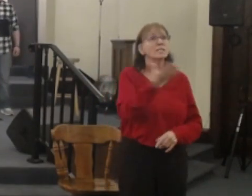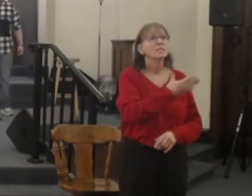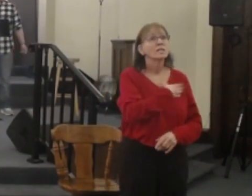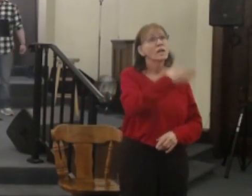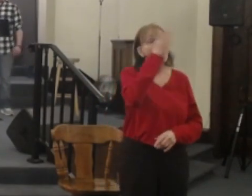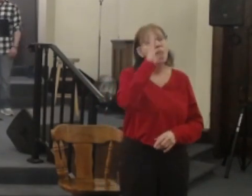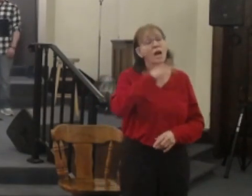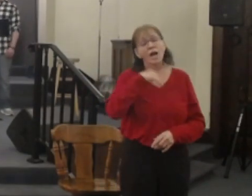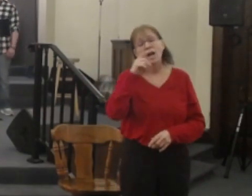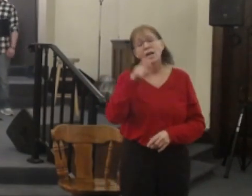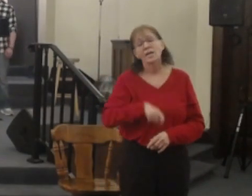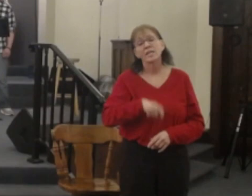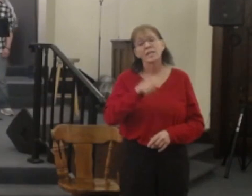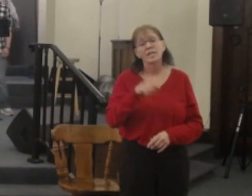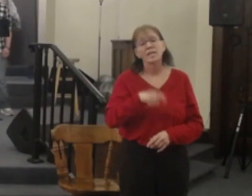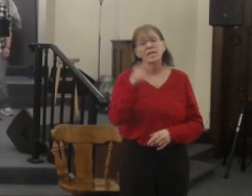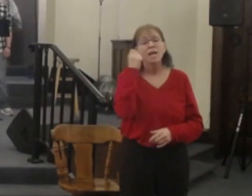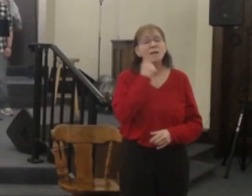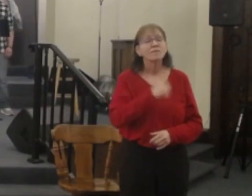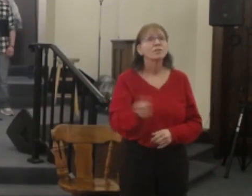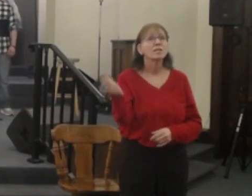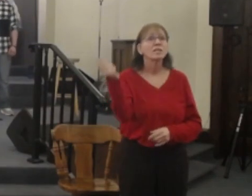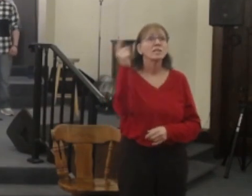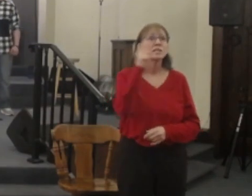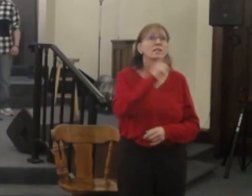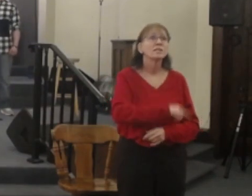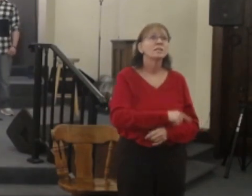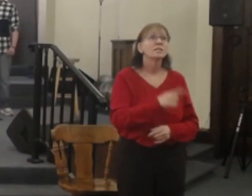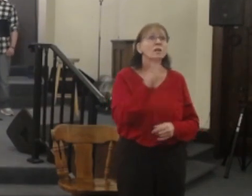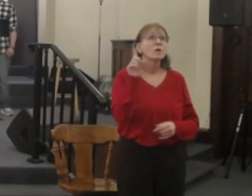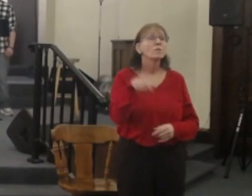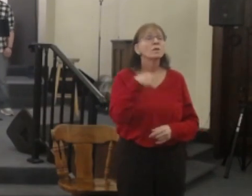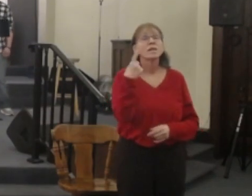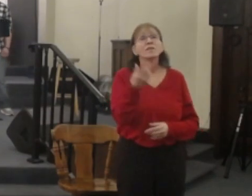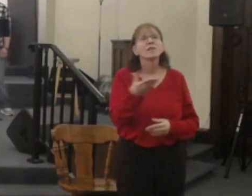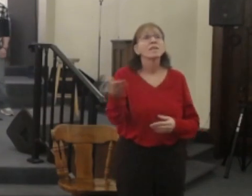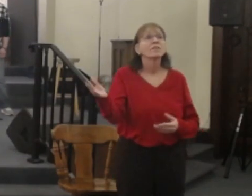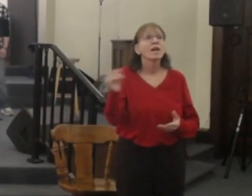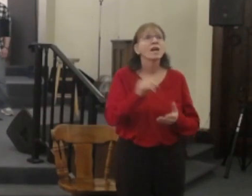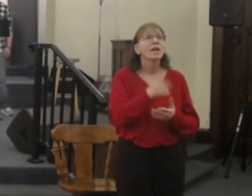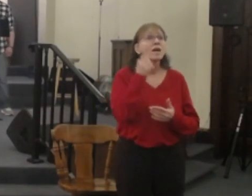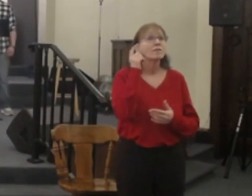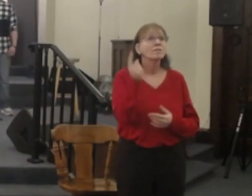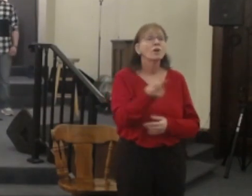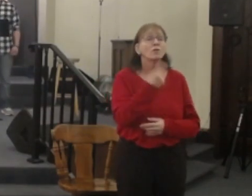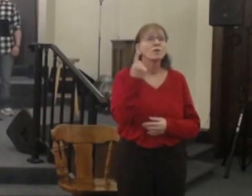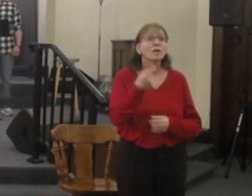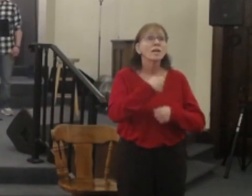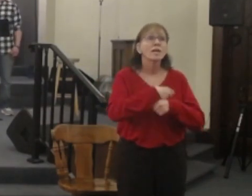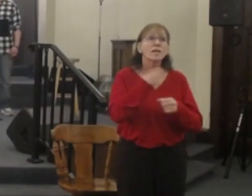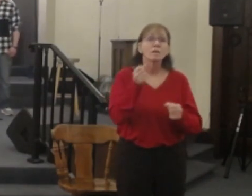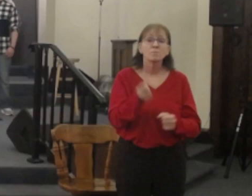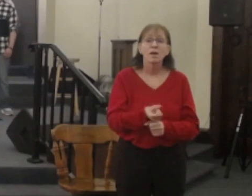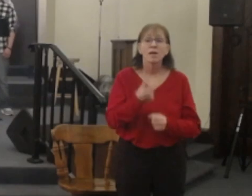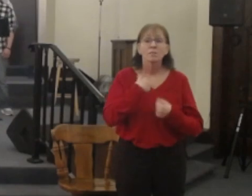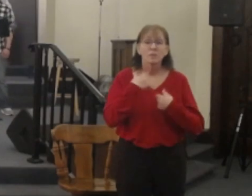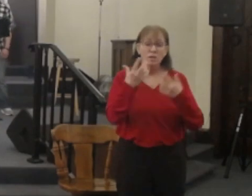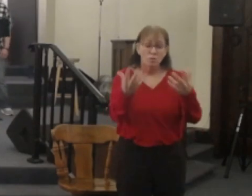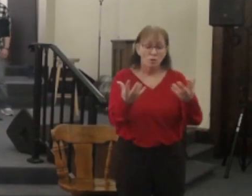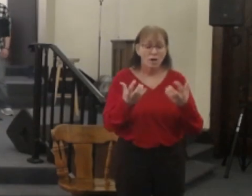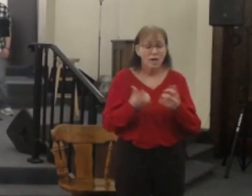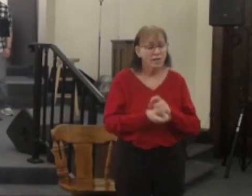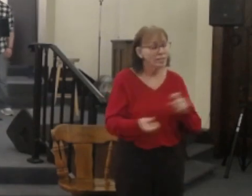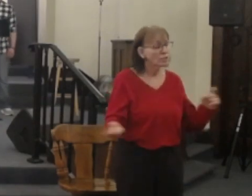grace. God, I need it every day. It's the only thing that ever really makes